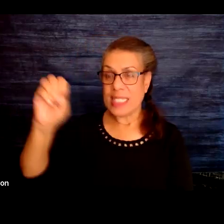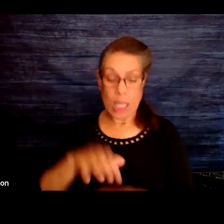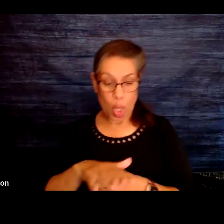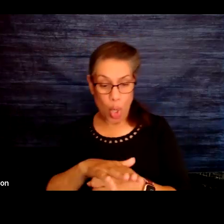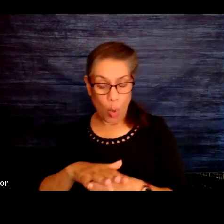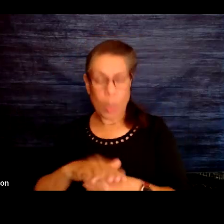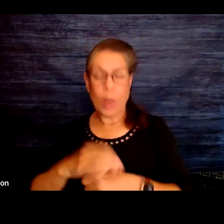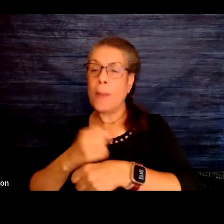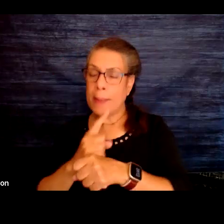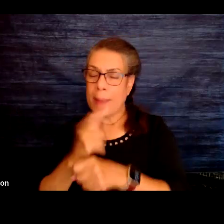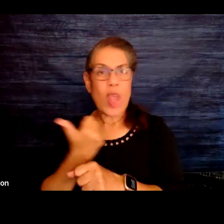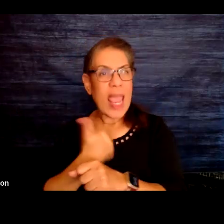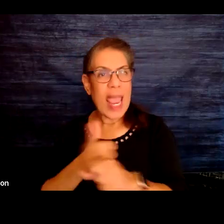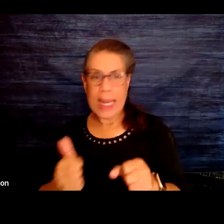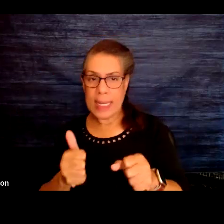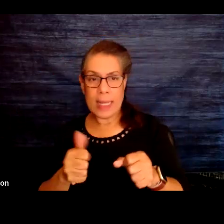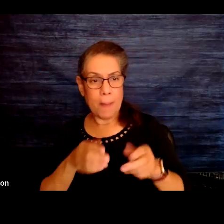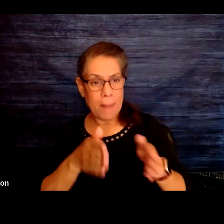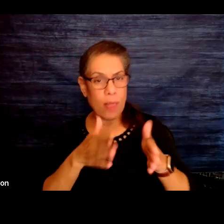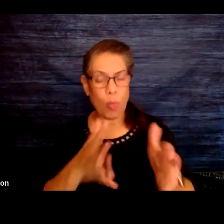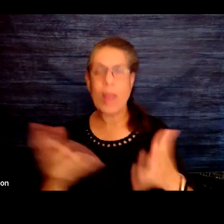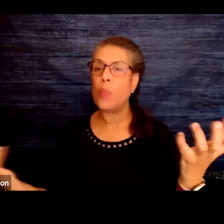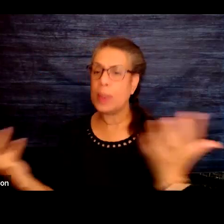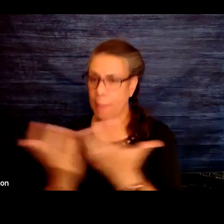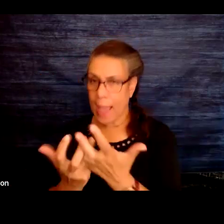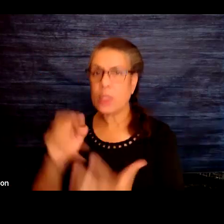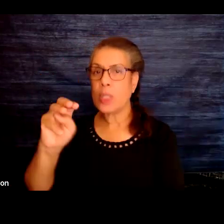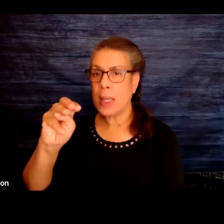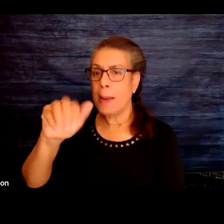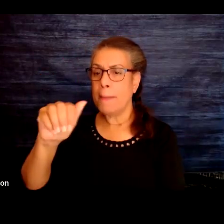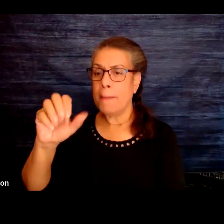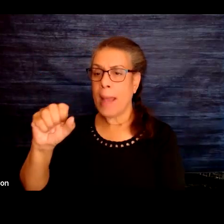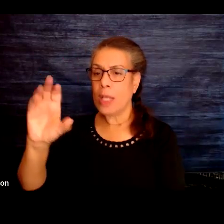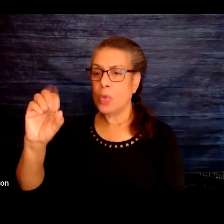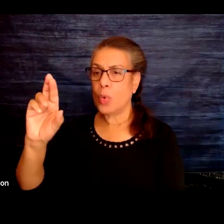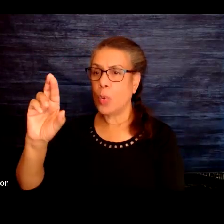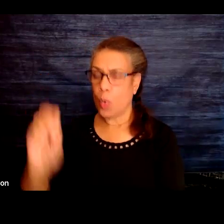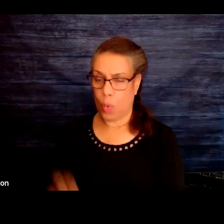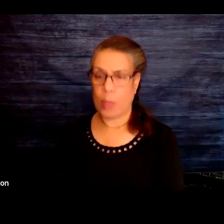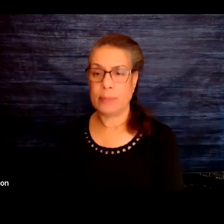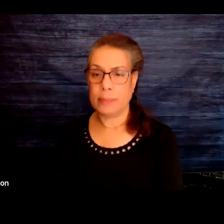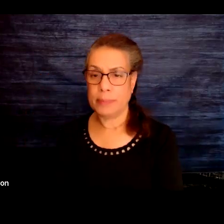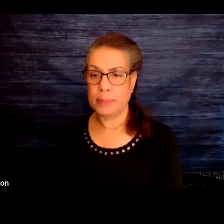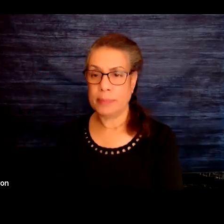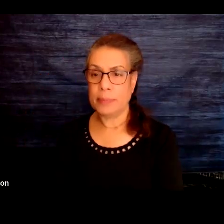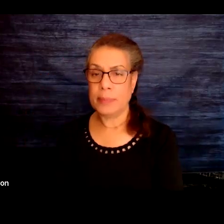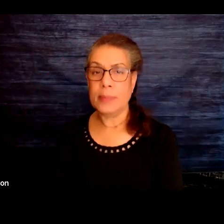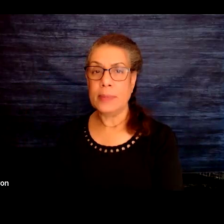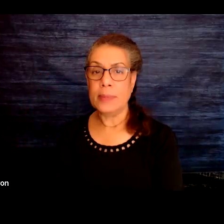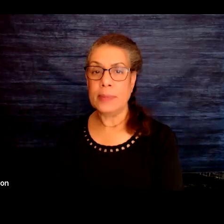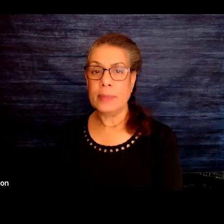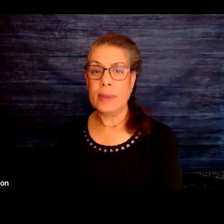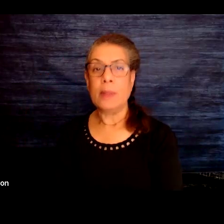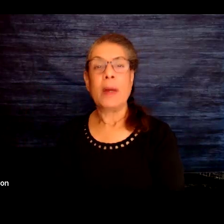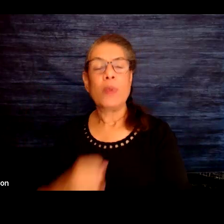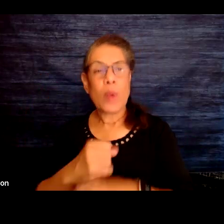that any pathway that exists would be Mass Core compliant. So I just want to make sure everyone knows that the students that go into pathways, it is an assumption that they will